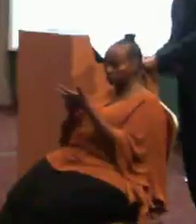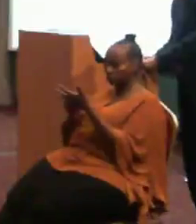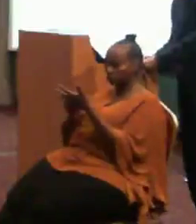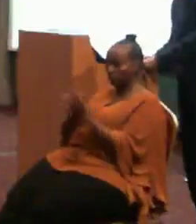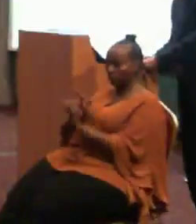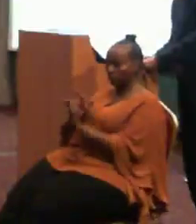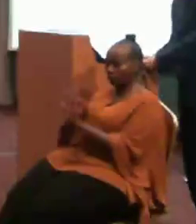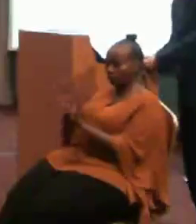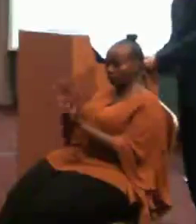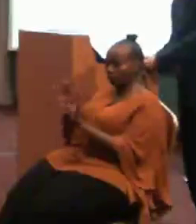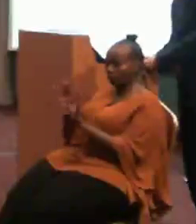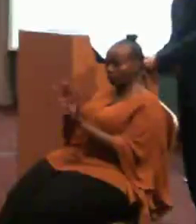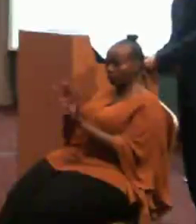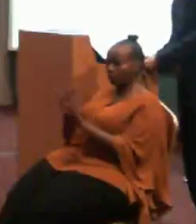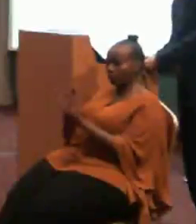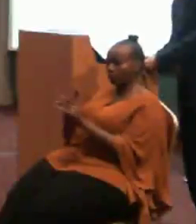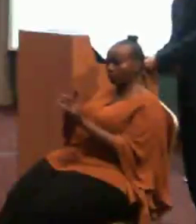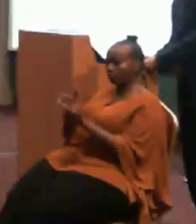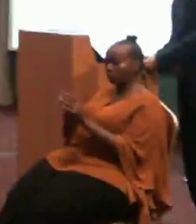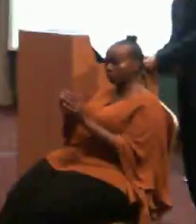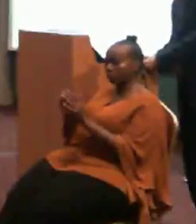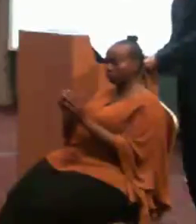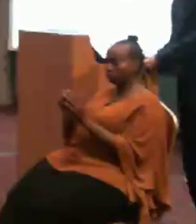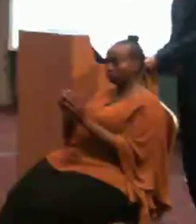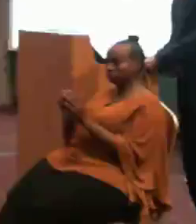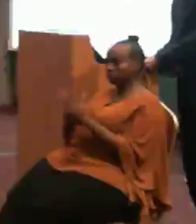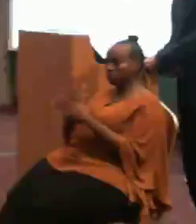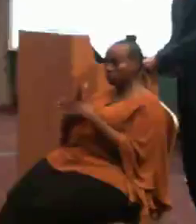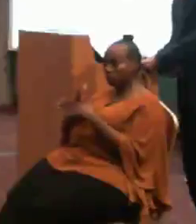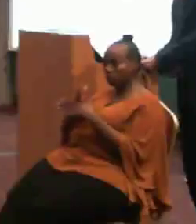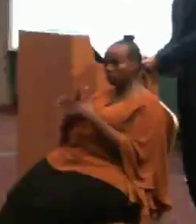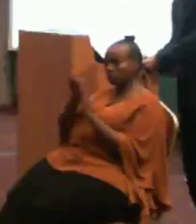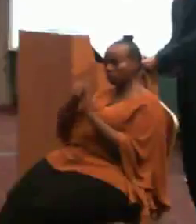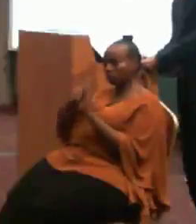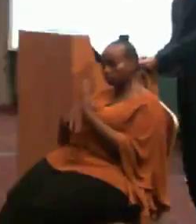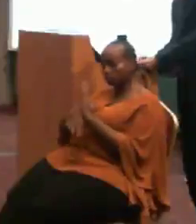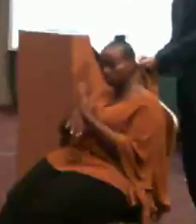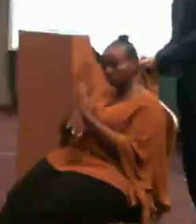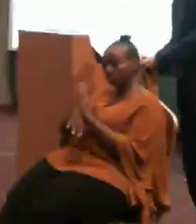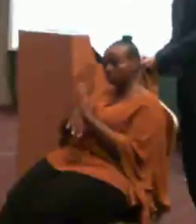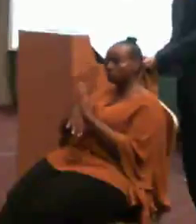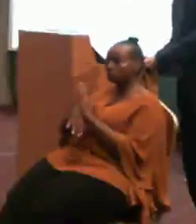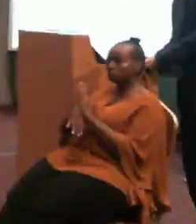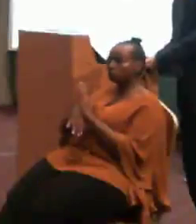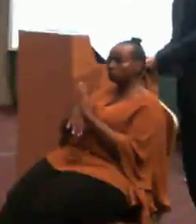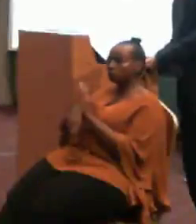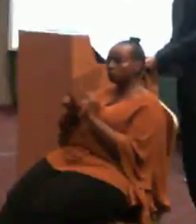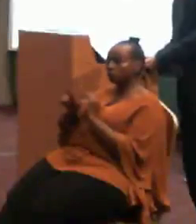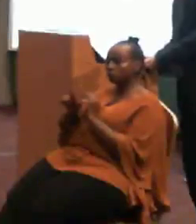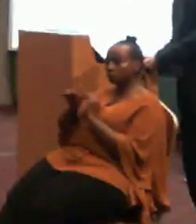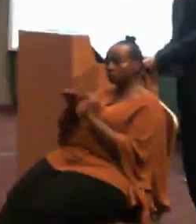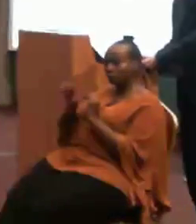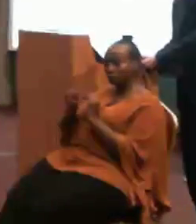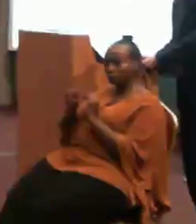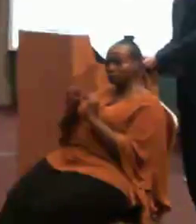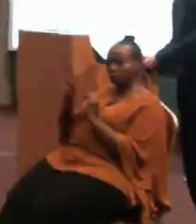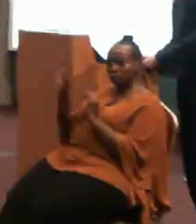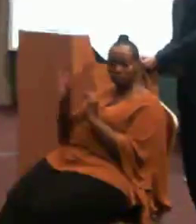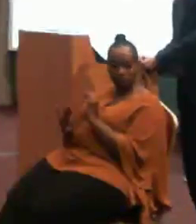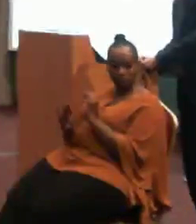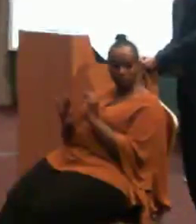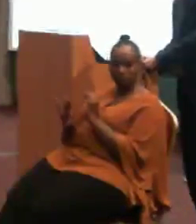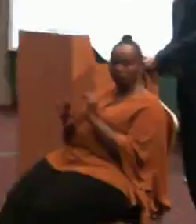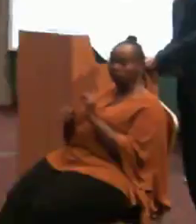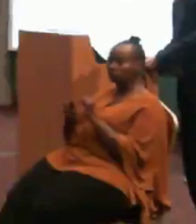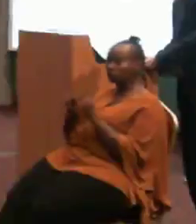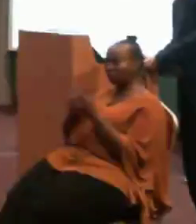your volume decreased by 15%, why has your primary energy not decreased, and then look at